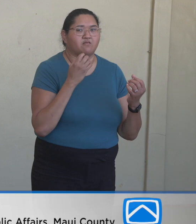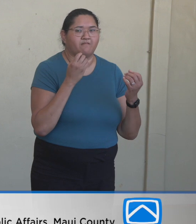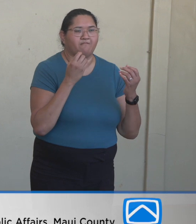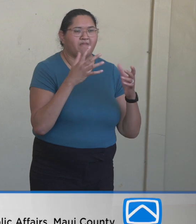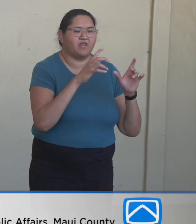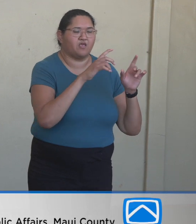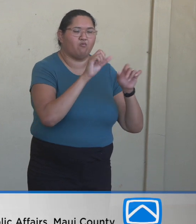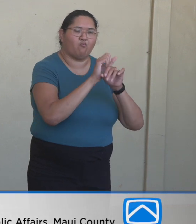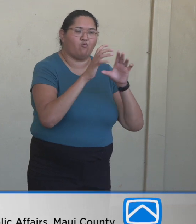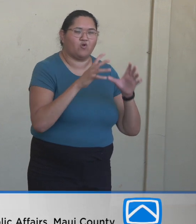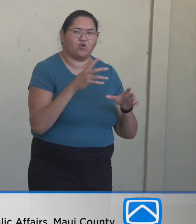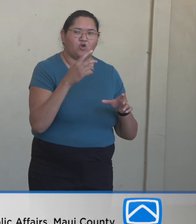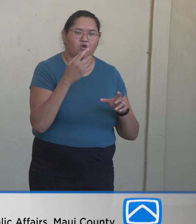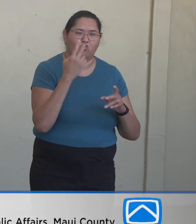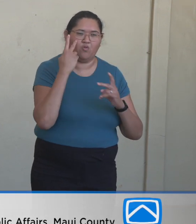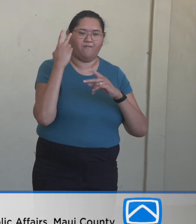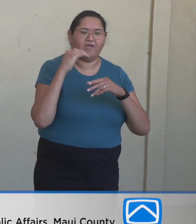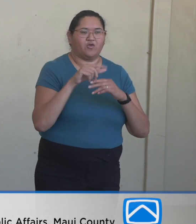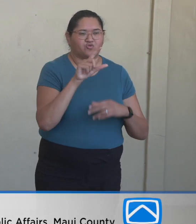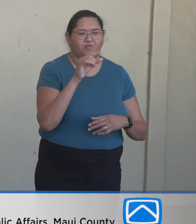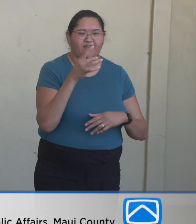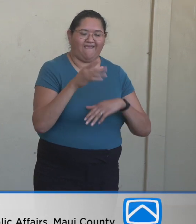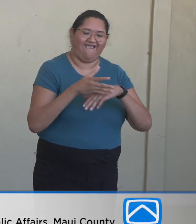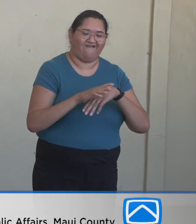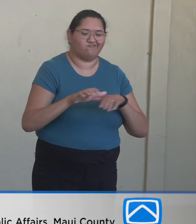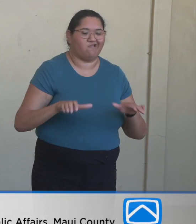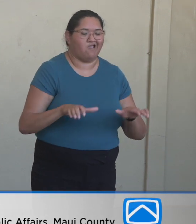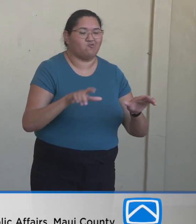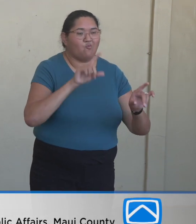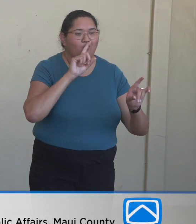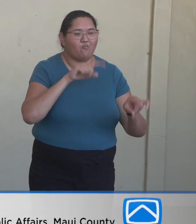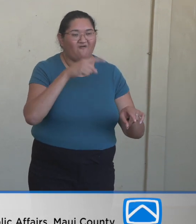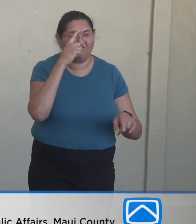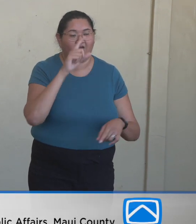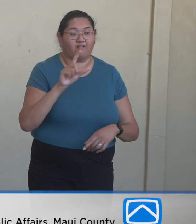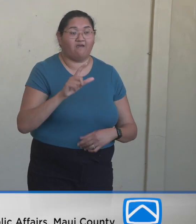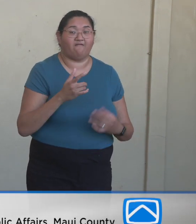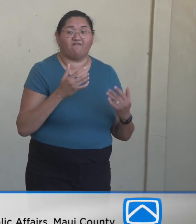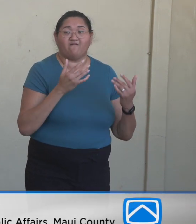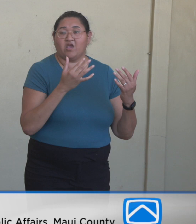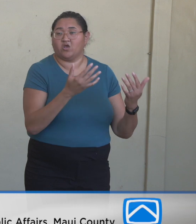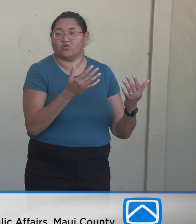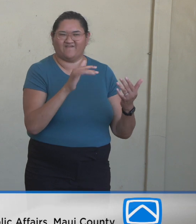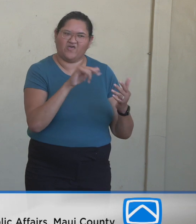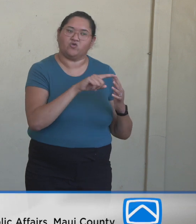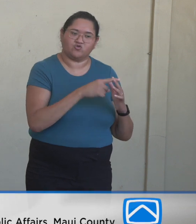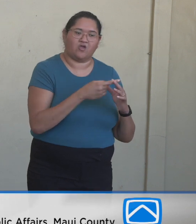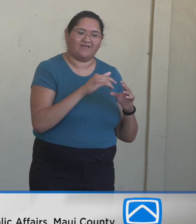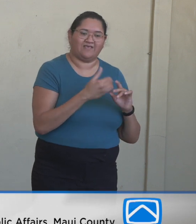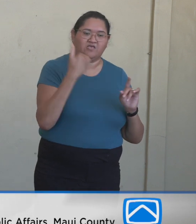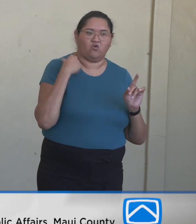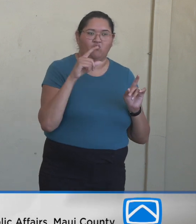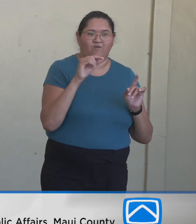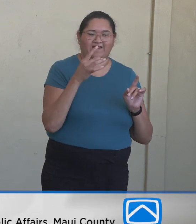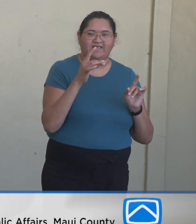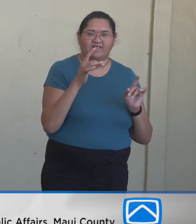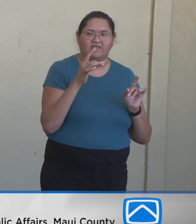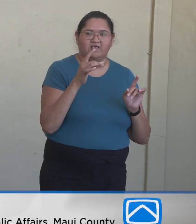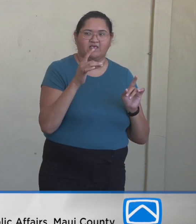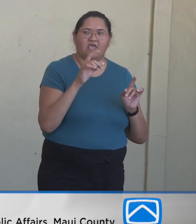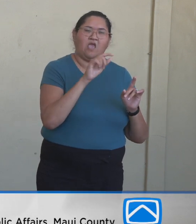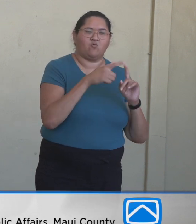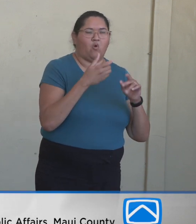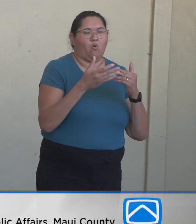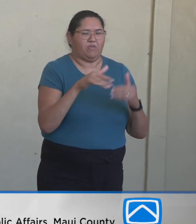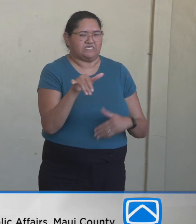have been looking for the 2018 after-action report for the Lahaina fire that started in 2018 August under